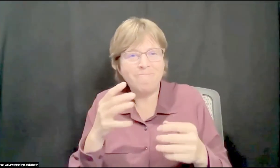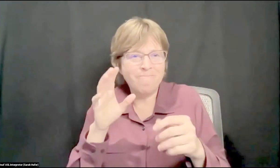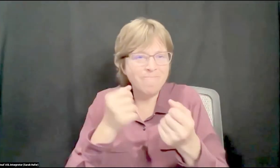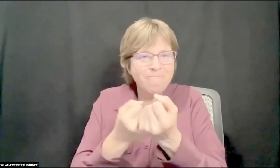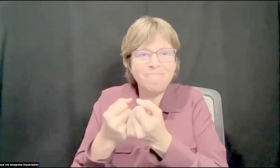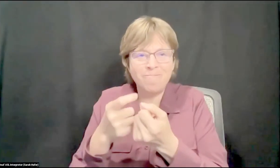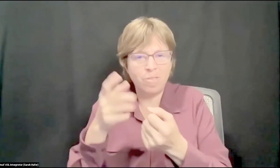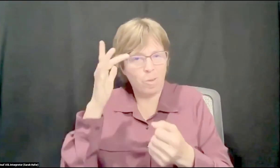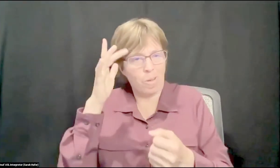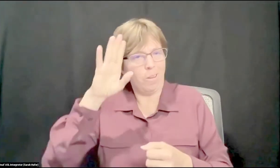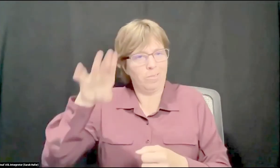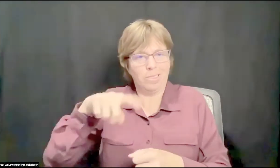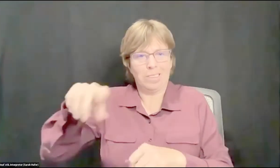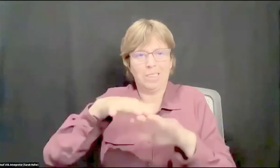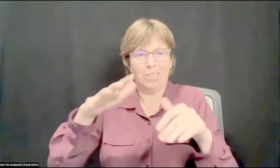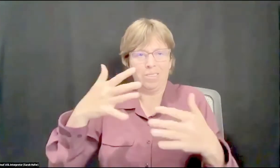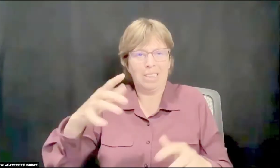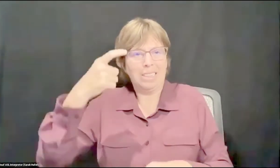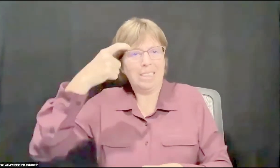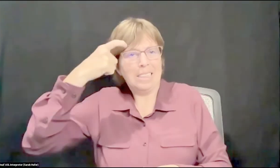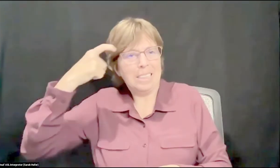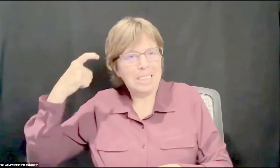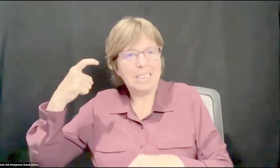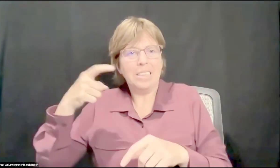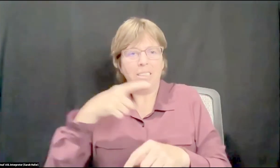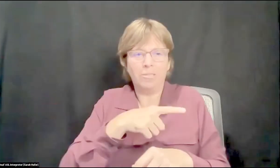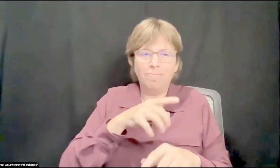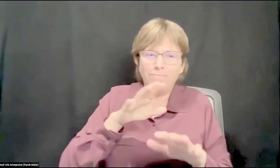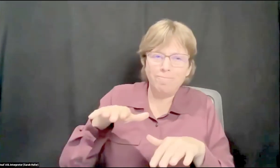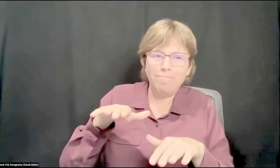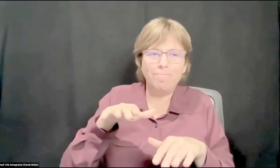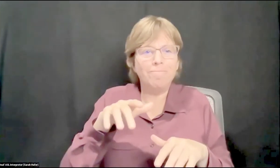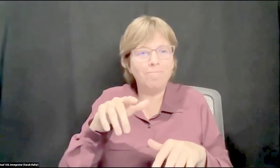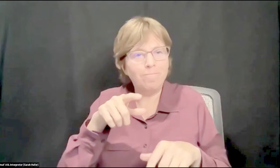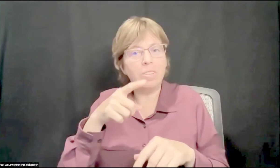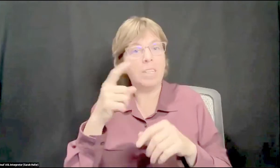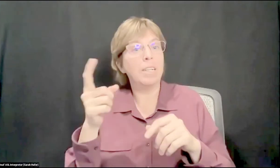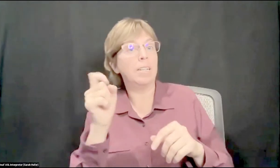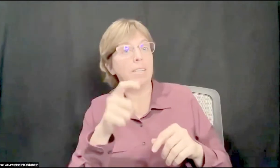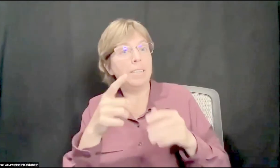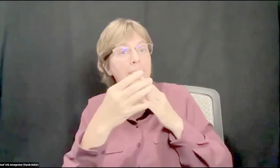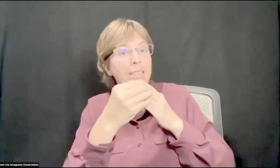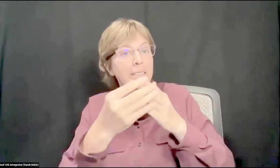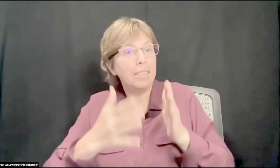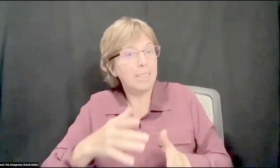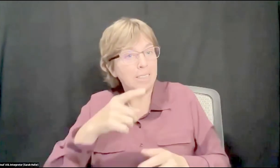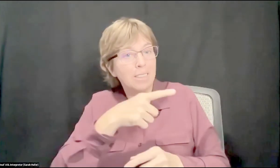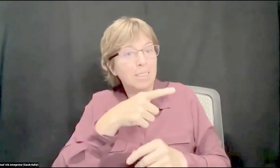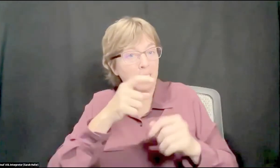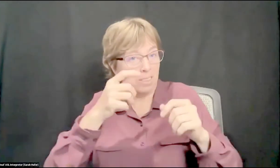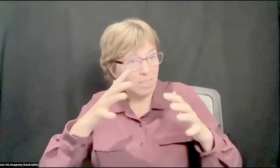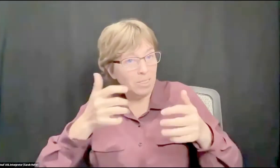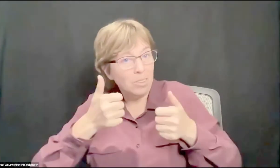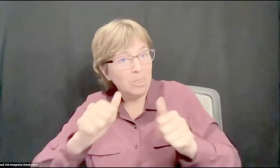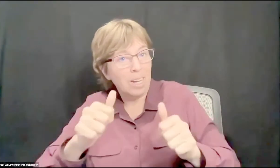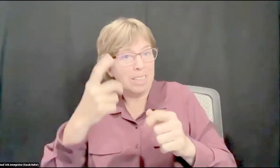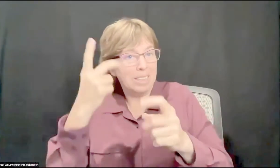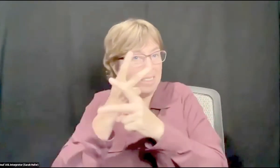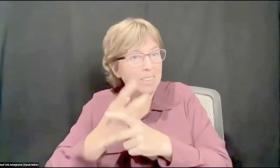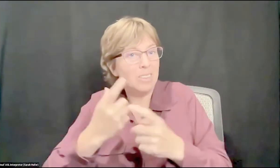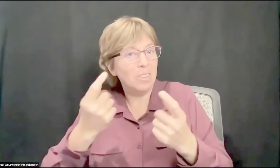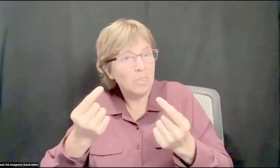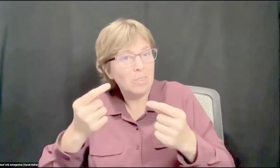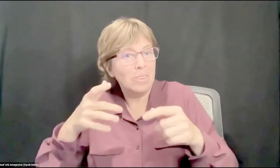our leaders are very much addressing in our context of caring for children who are in the foster care